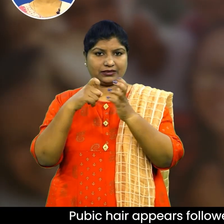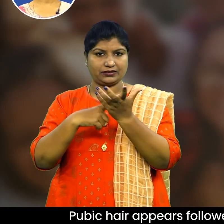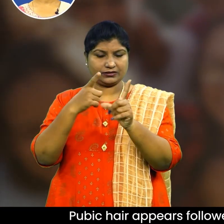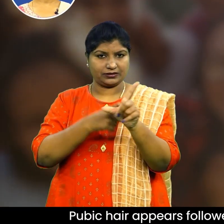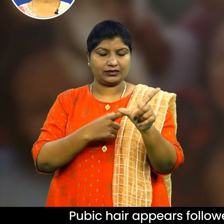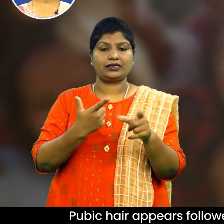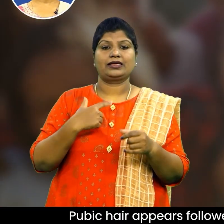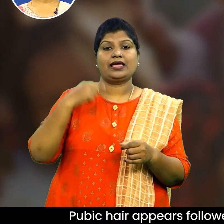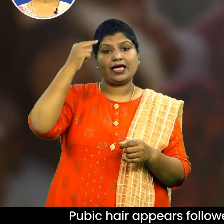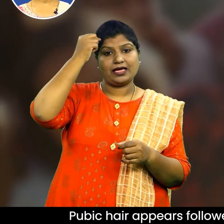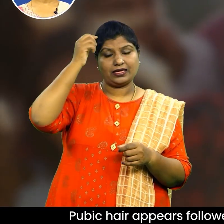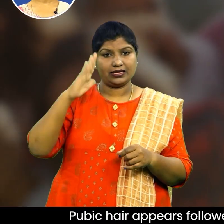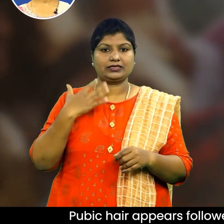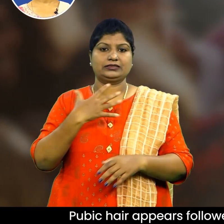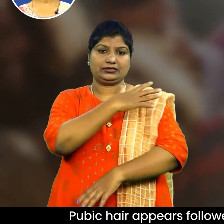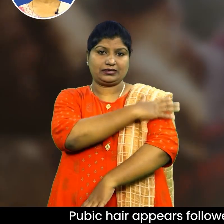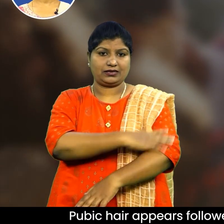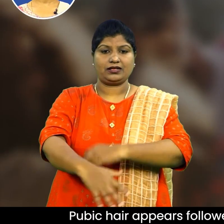limbs.